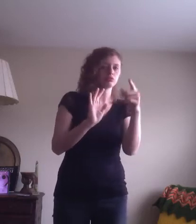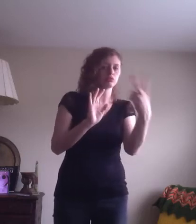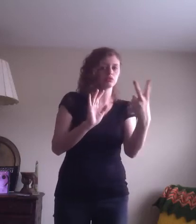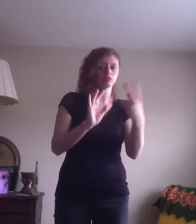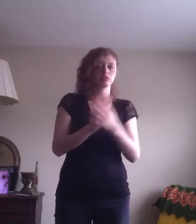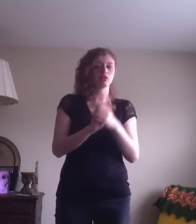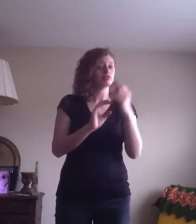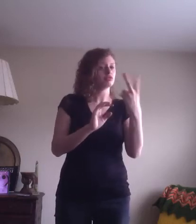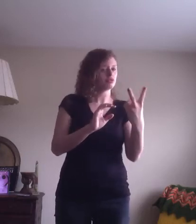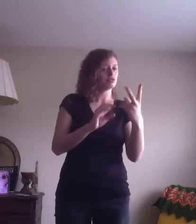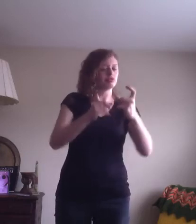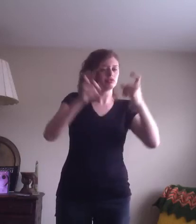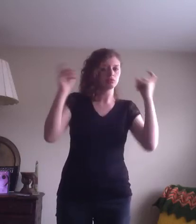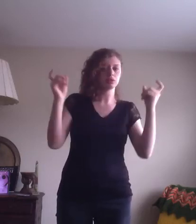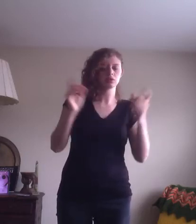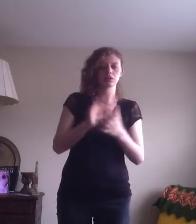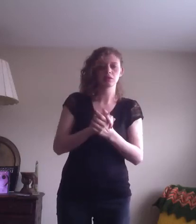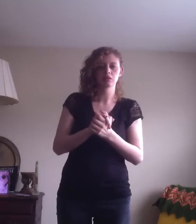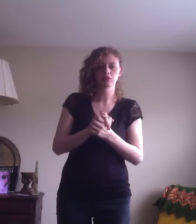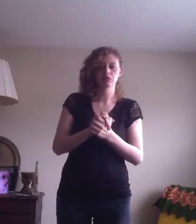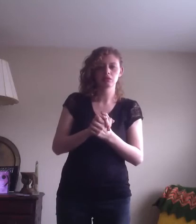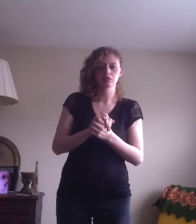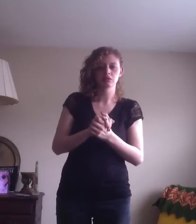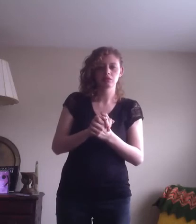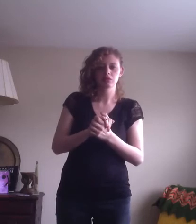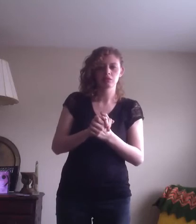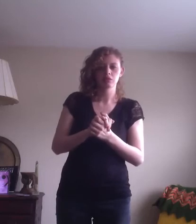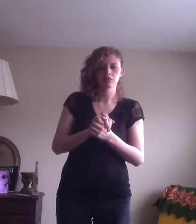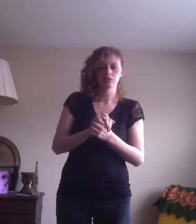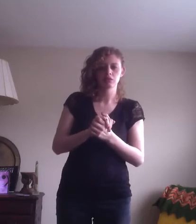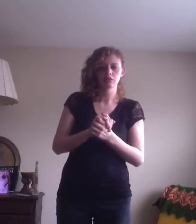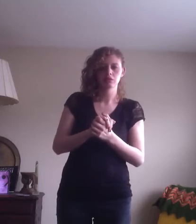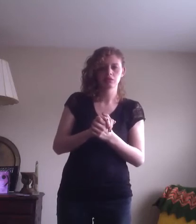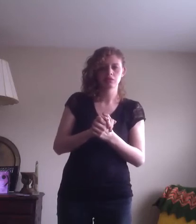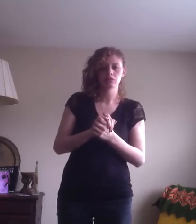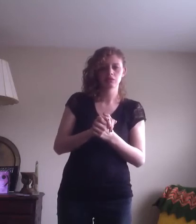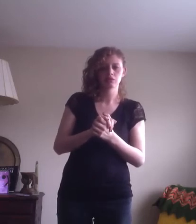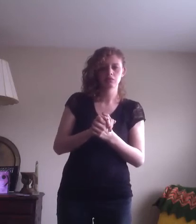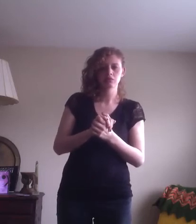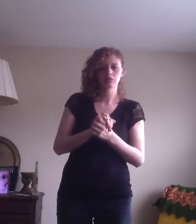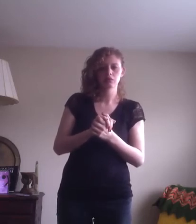than -1. Let's take two negative numbers just for kicks.